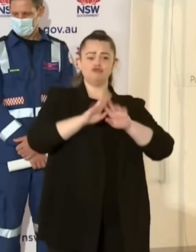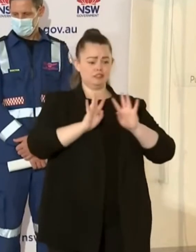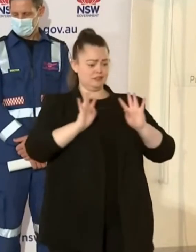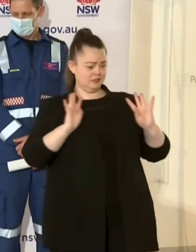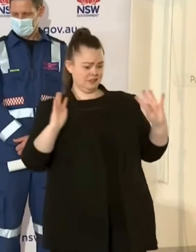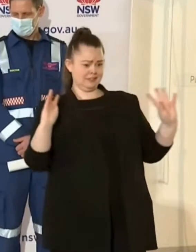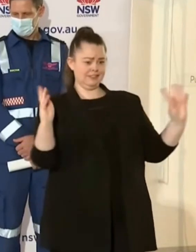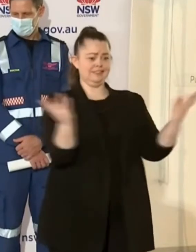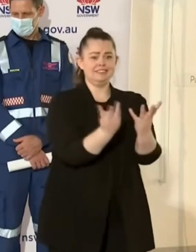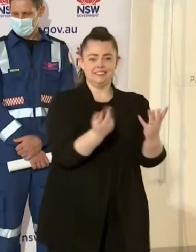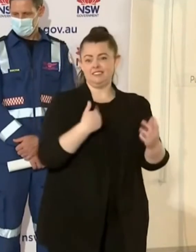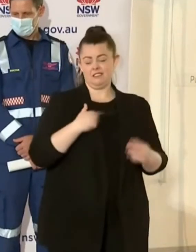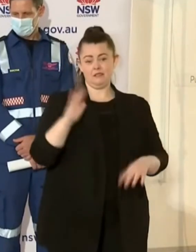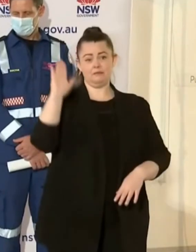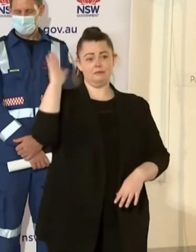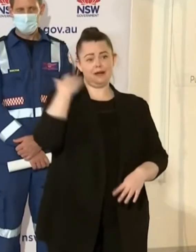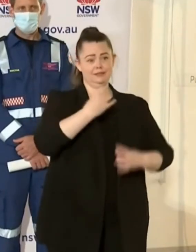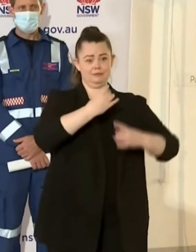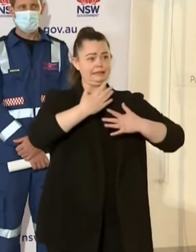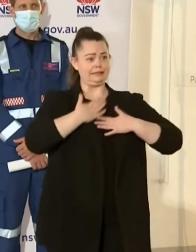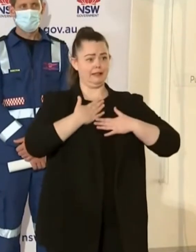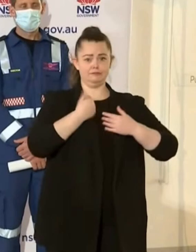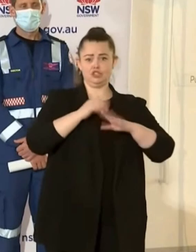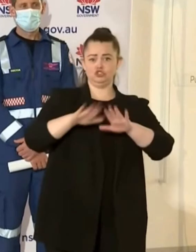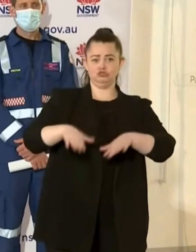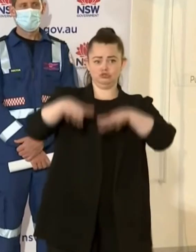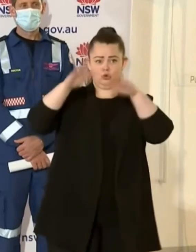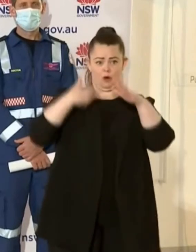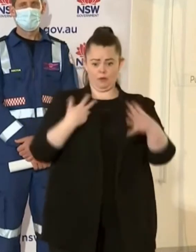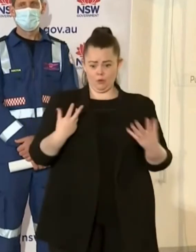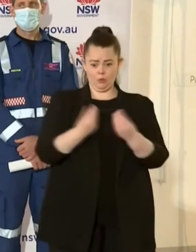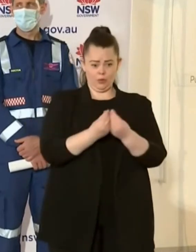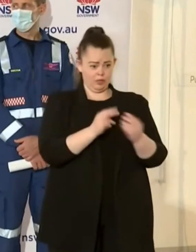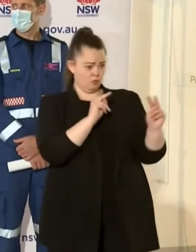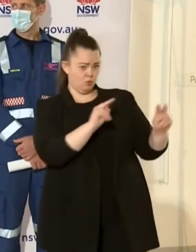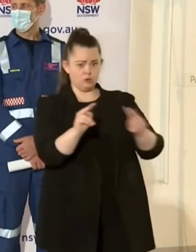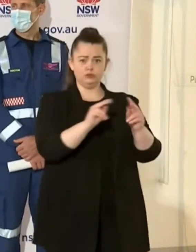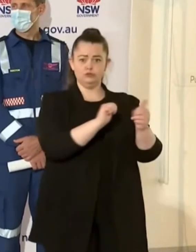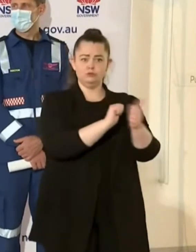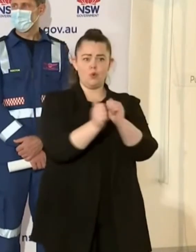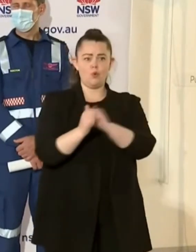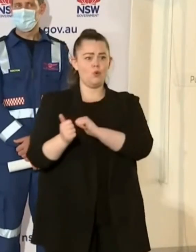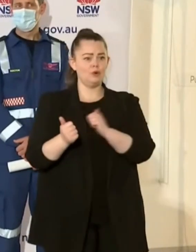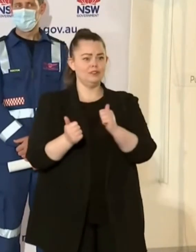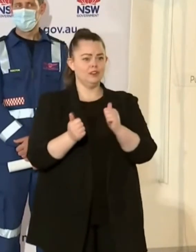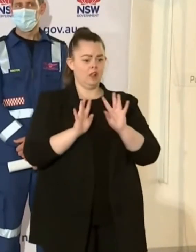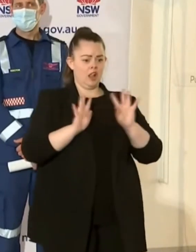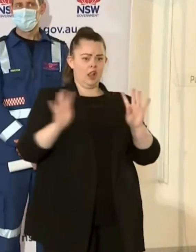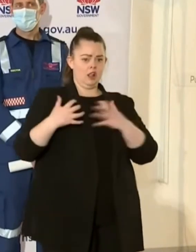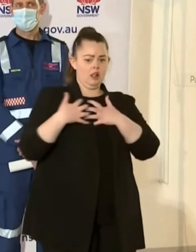proximity, and tried to make sure that we could support our children. I think